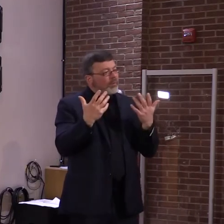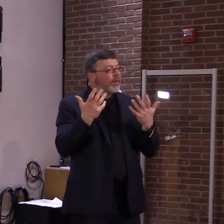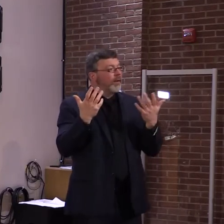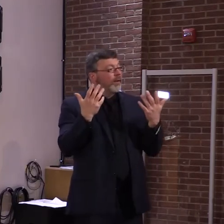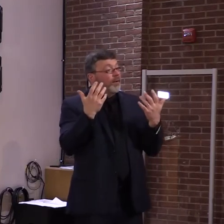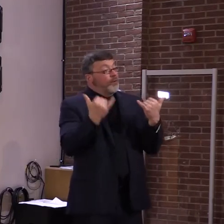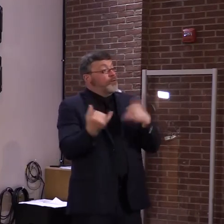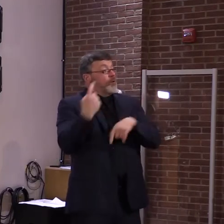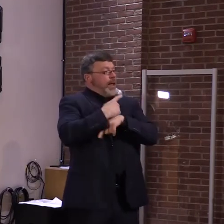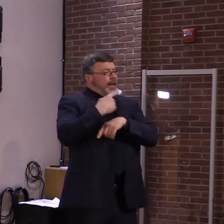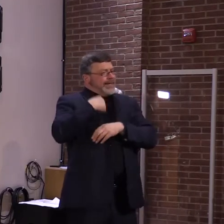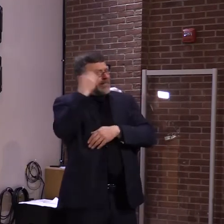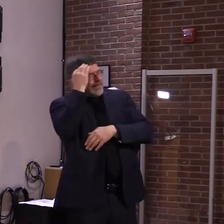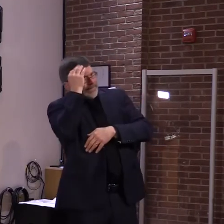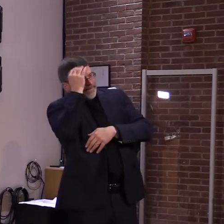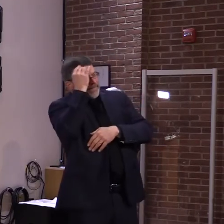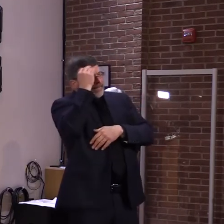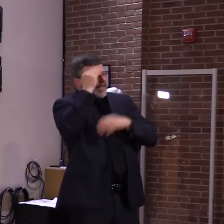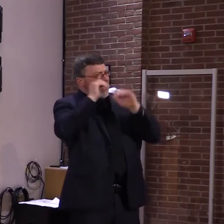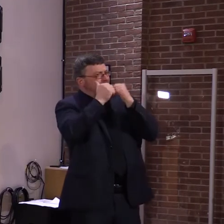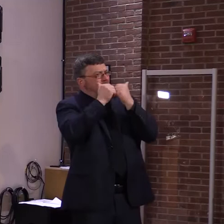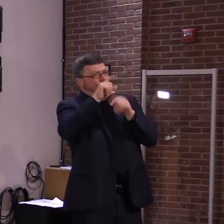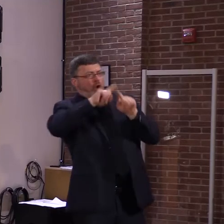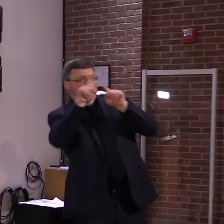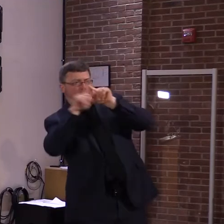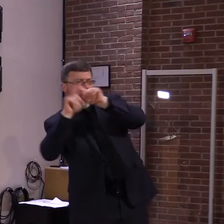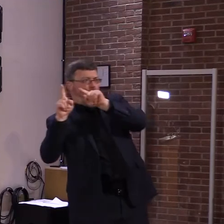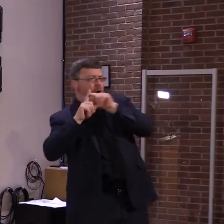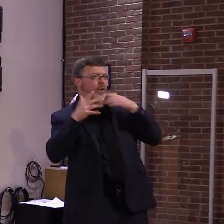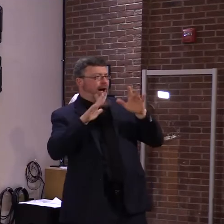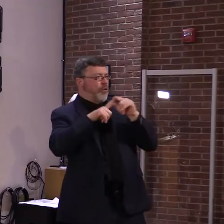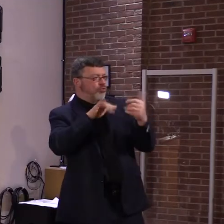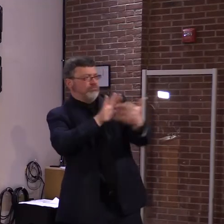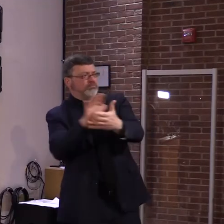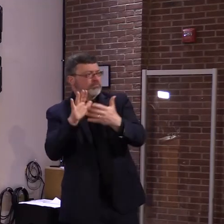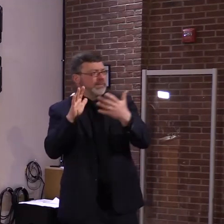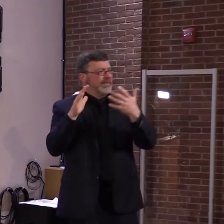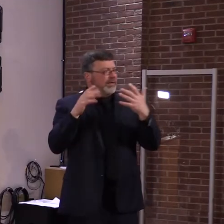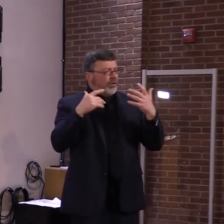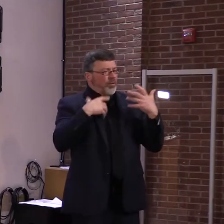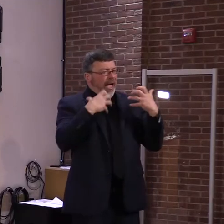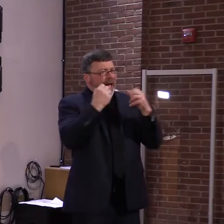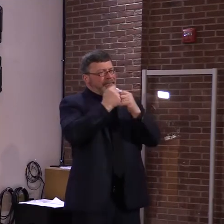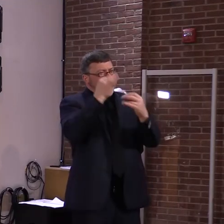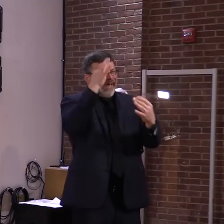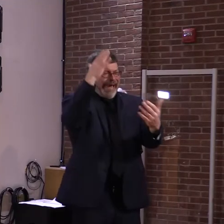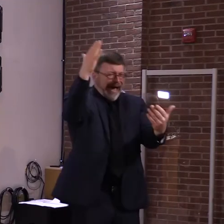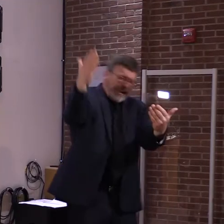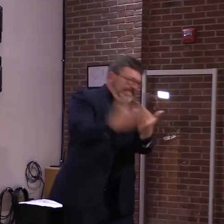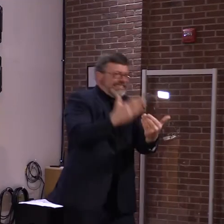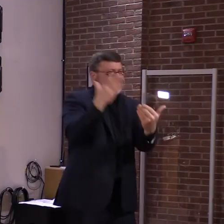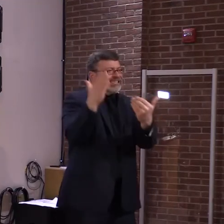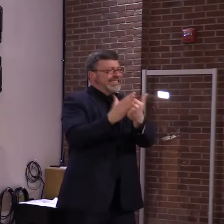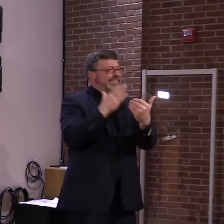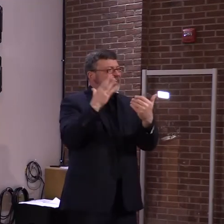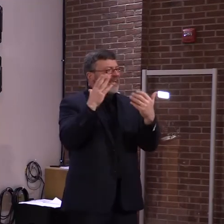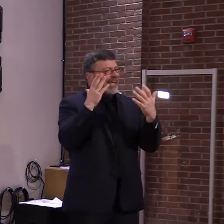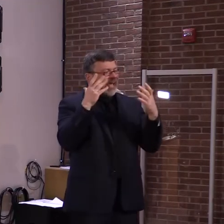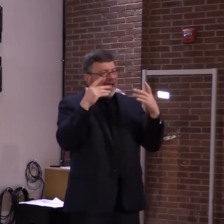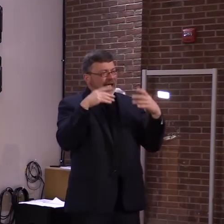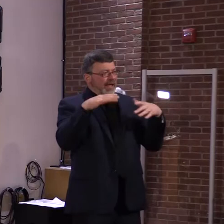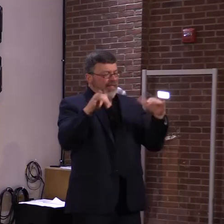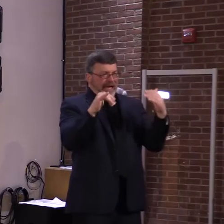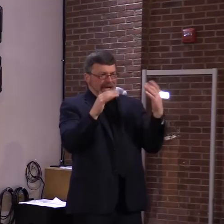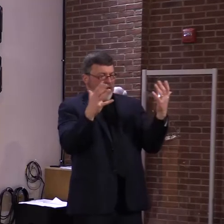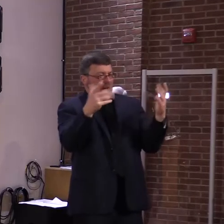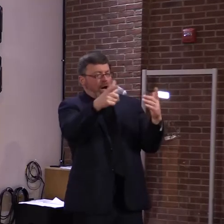trying to be creative, meet people where they are, make it as easy as possible. So we'll continue to do that, and we'll learn a